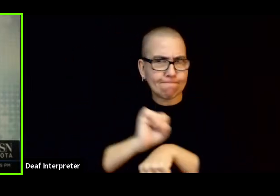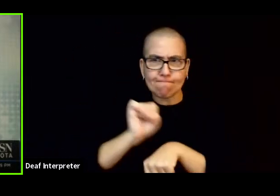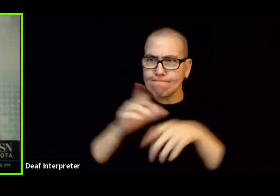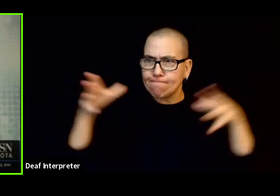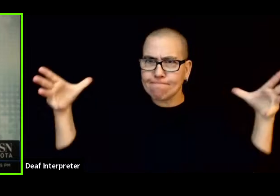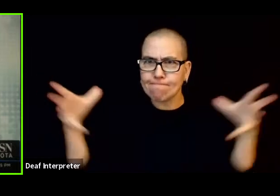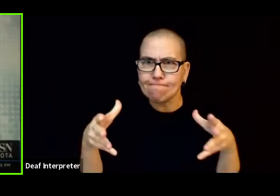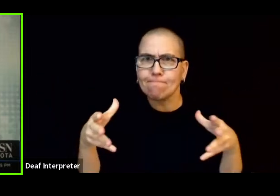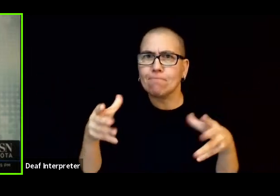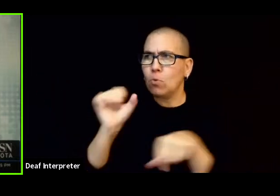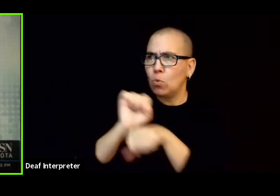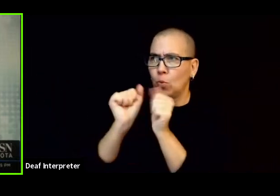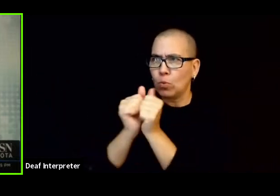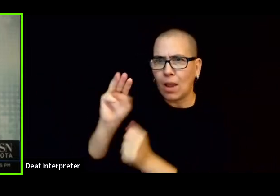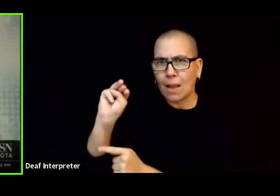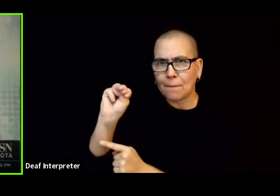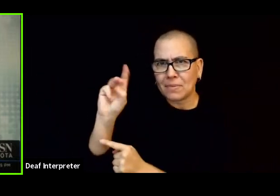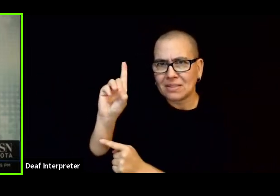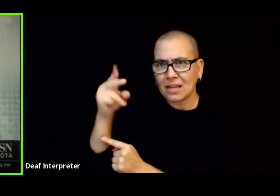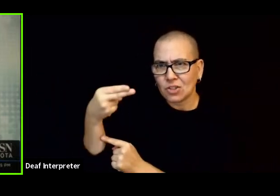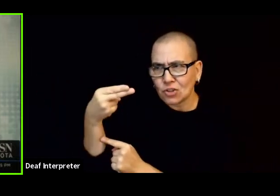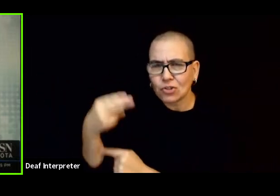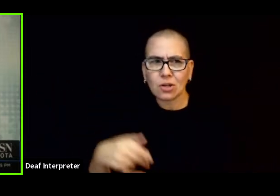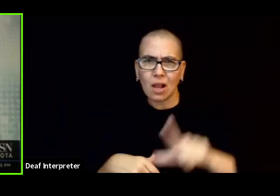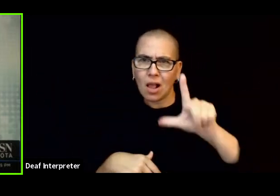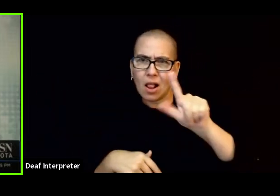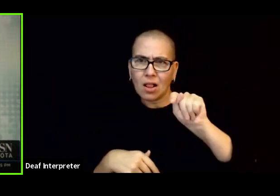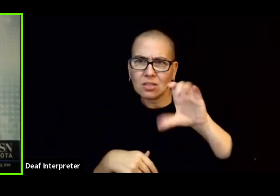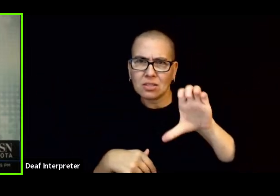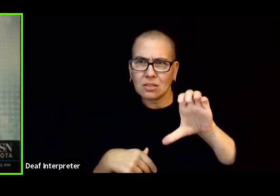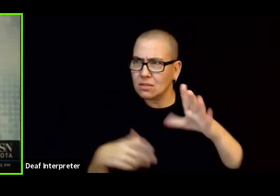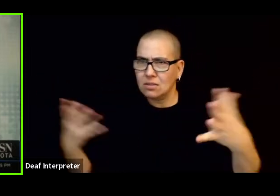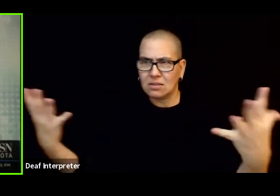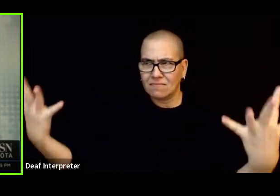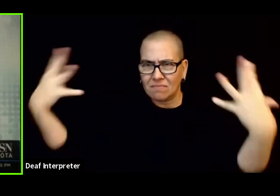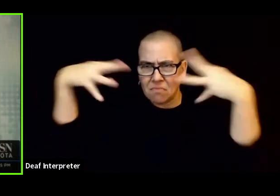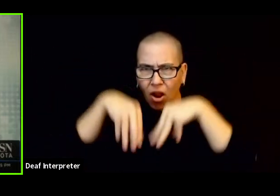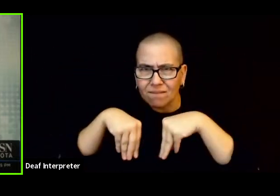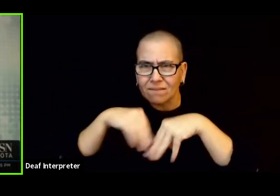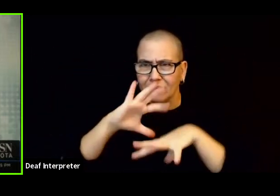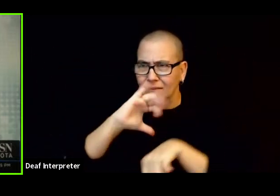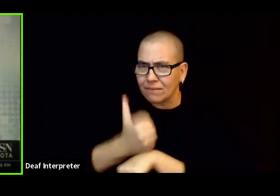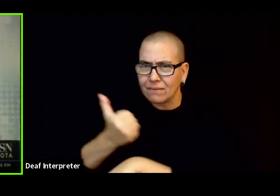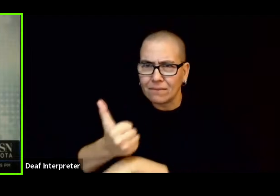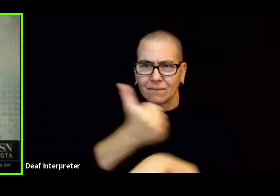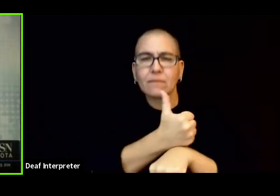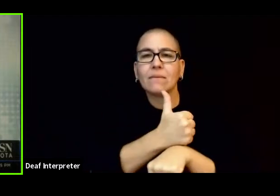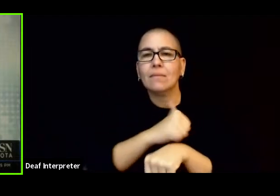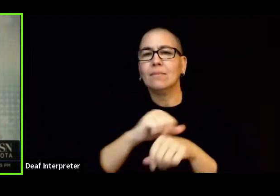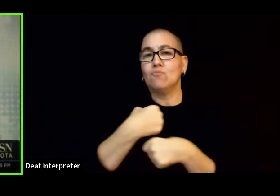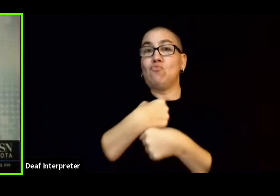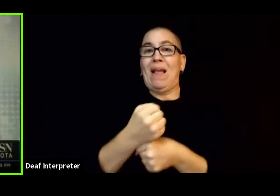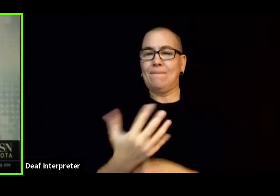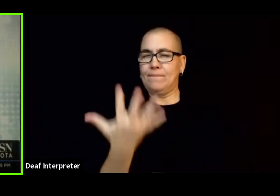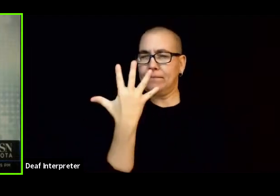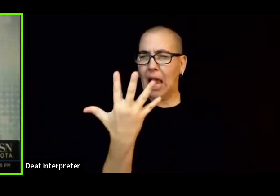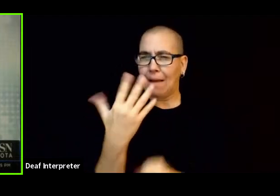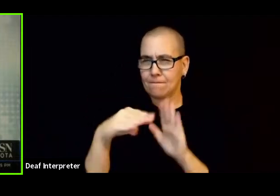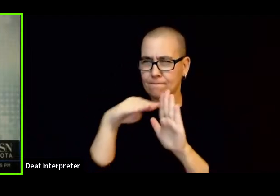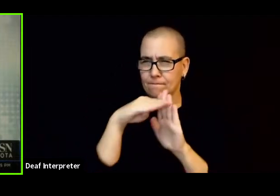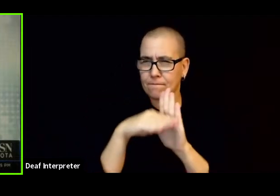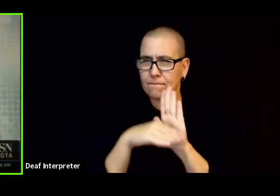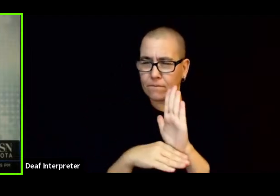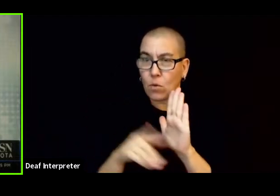in partnership with long-term care facilities by rolling out a 5-point plan which focuses on people living in nursing homes and assisted